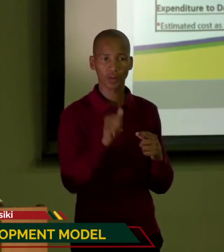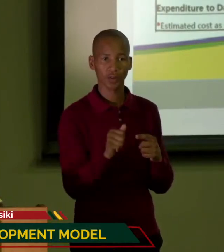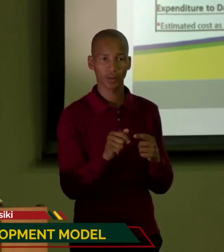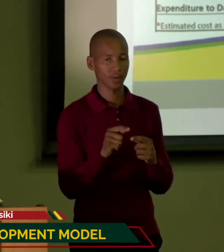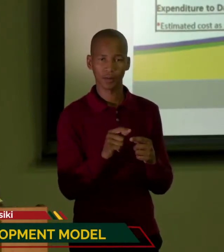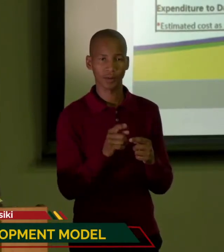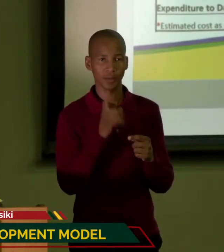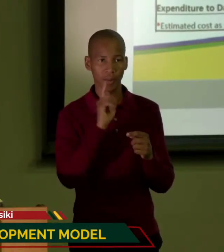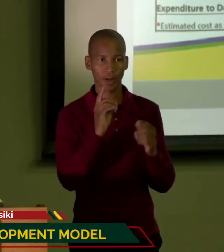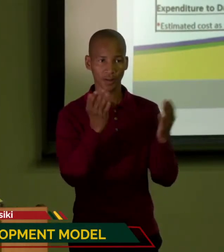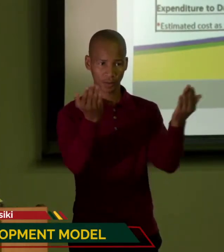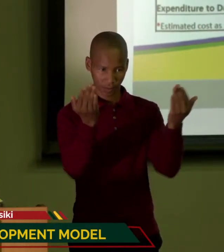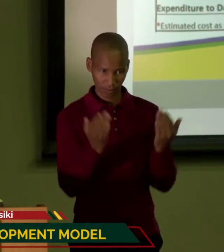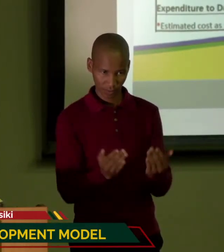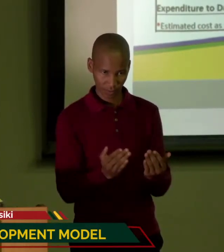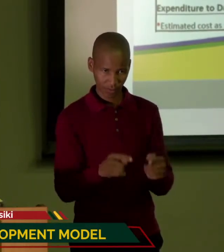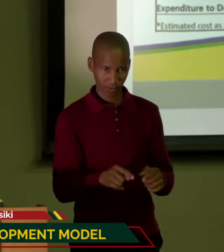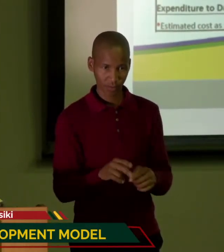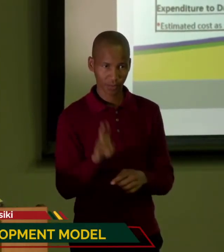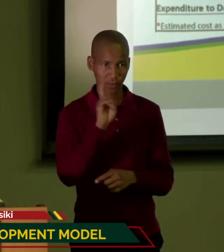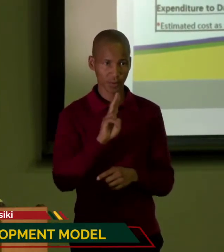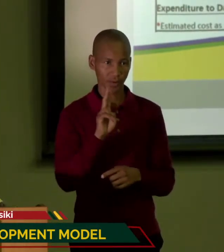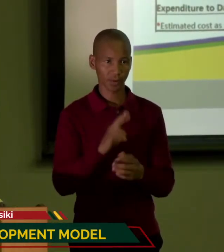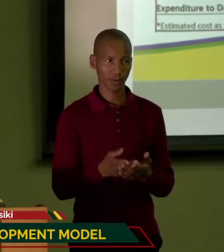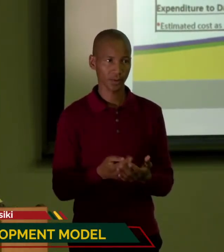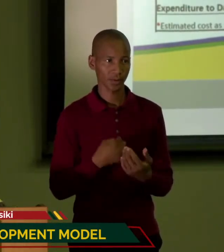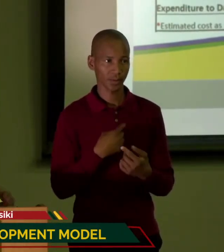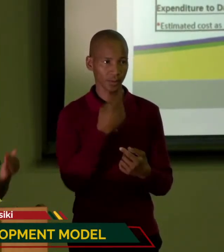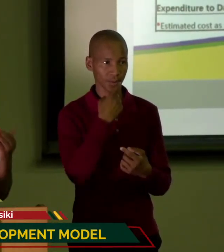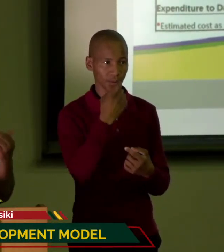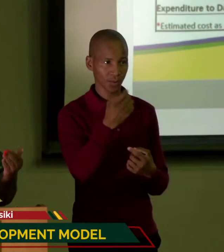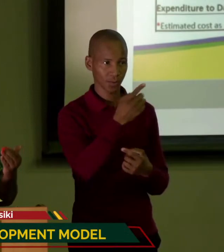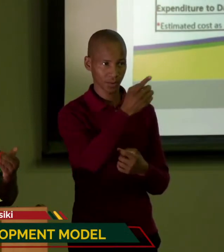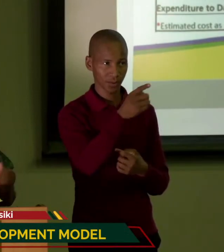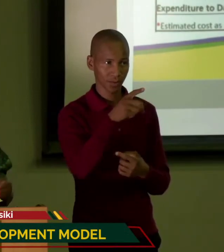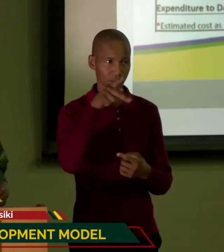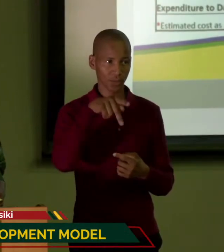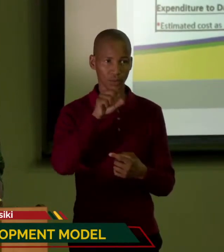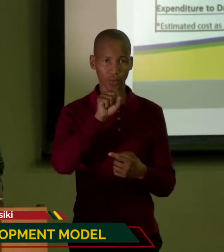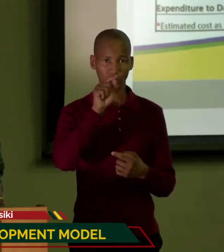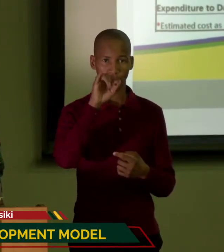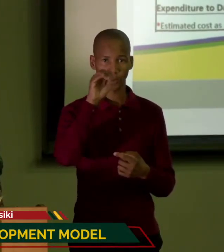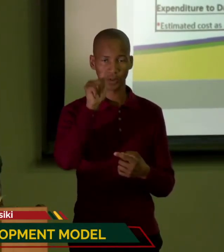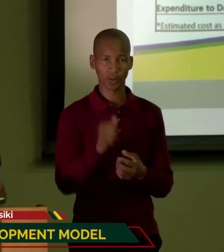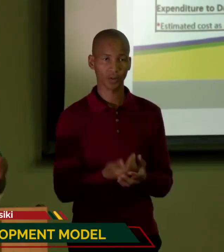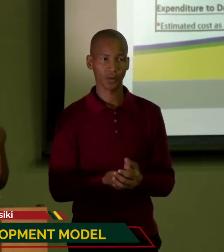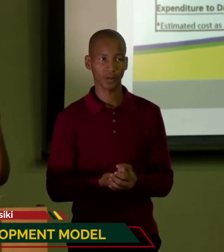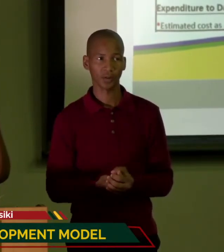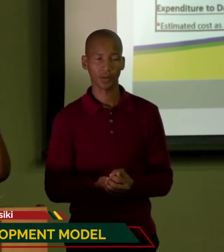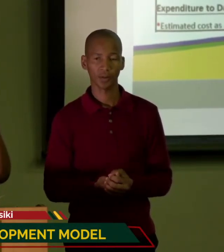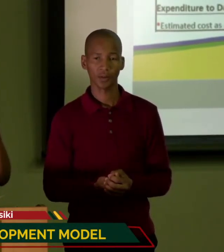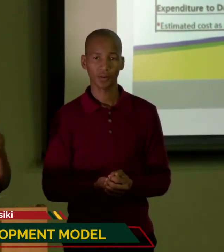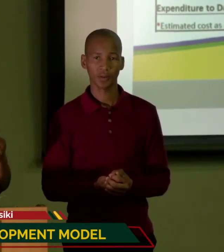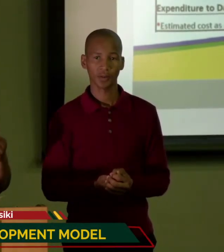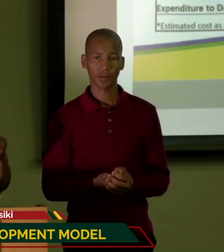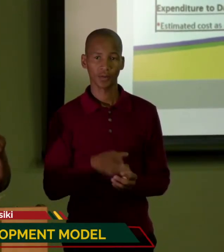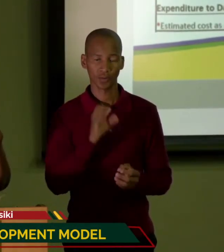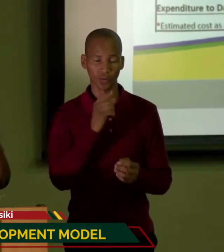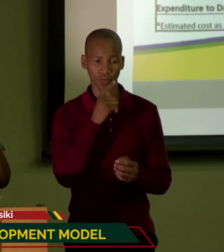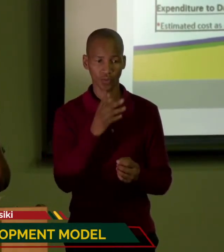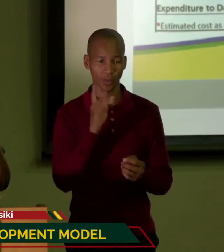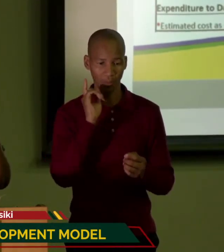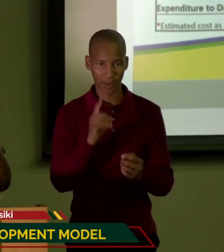apha eMthatha. Yandiva Phoshiya ndiyakwazi tsho uba utsho kwawote. Bathi